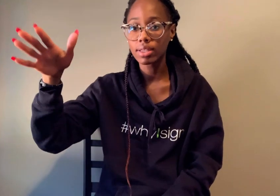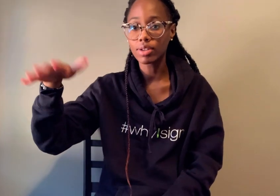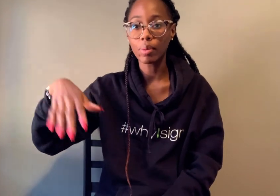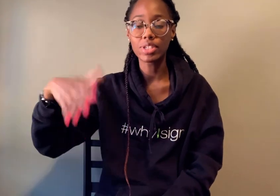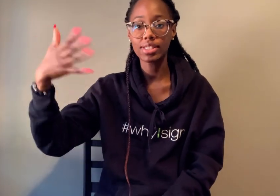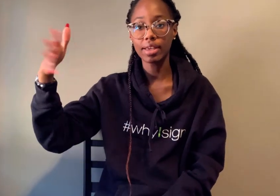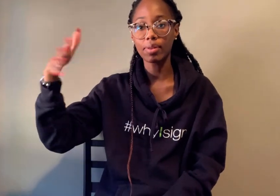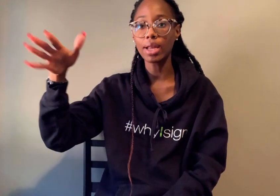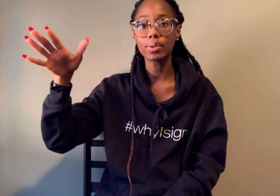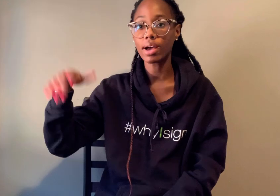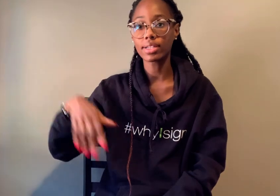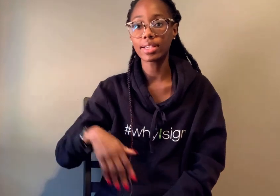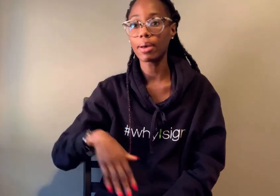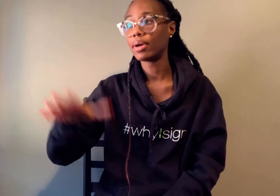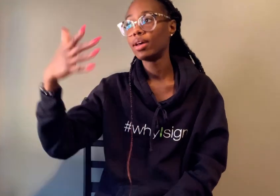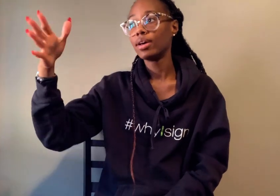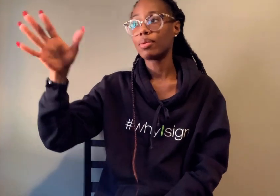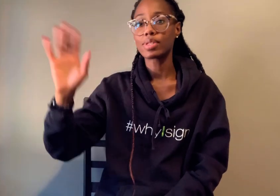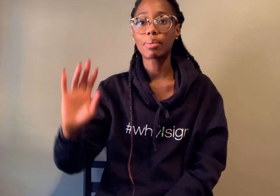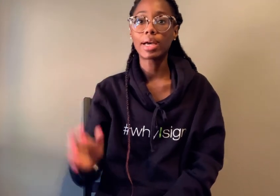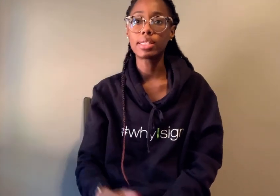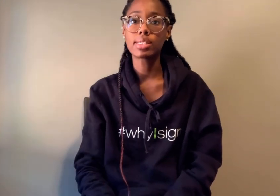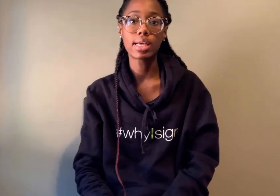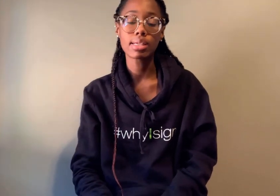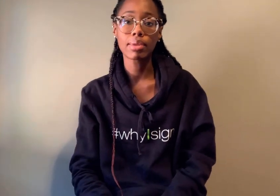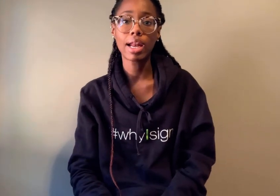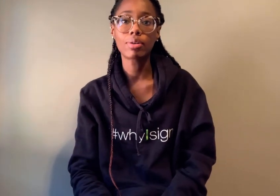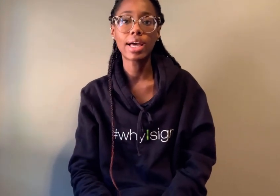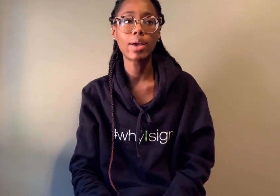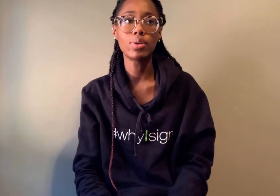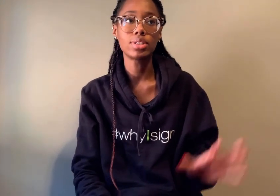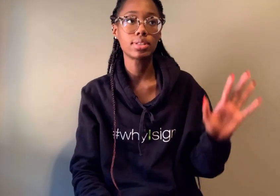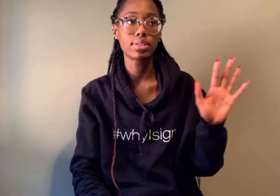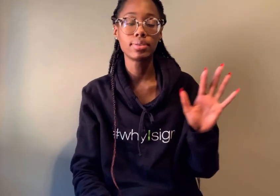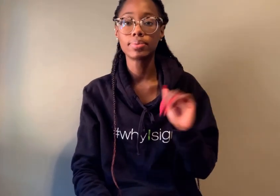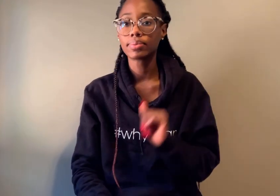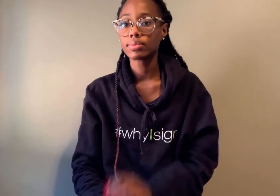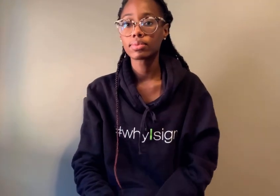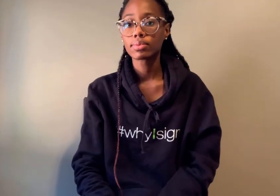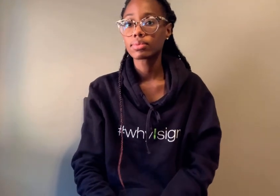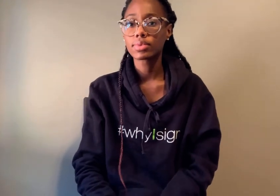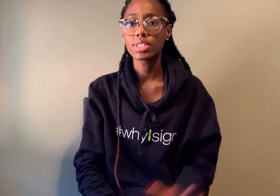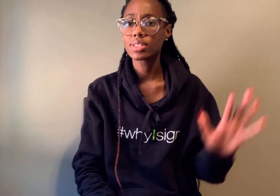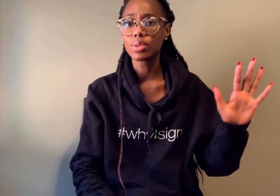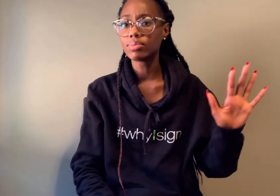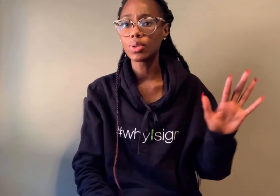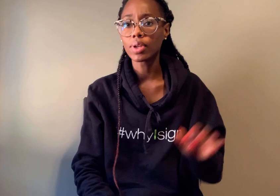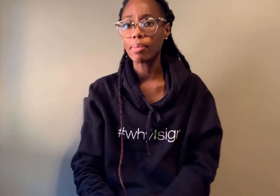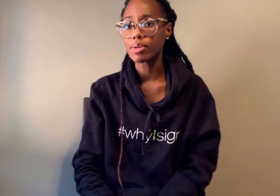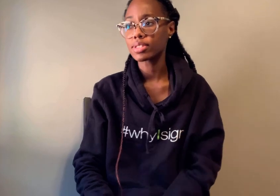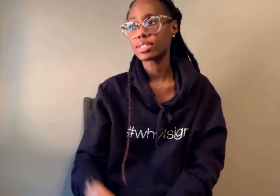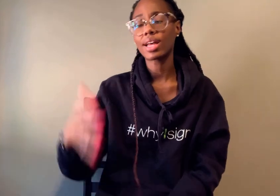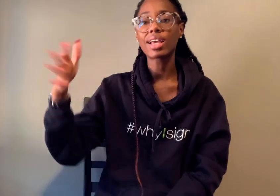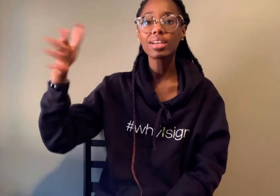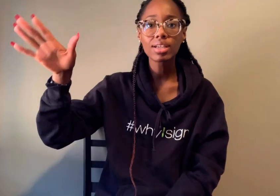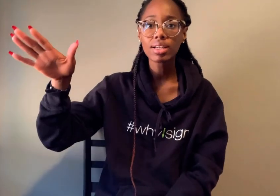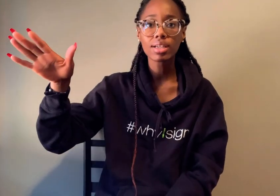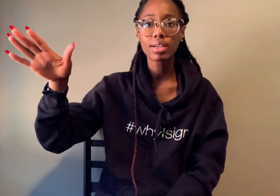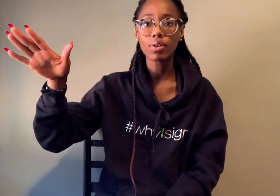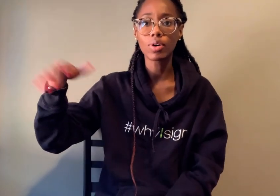we just give, I do that all the time. When somebody's saying something I don't like, or just doing the most, it's like, or their